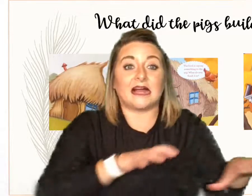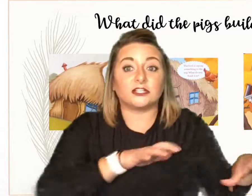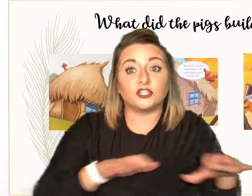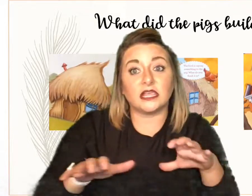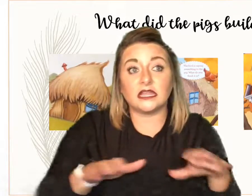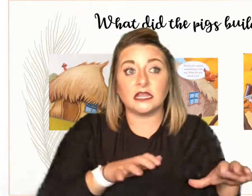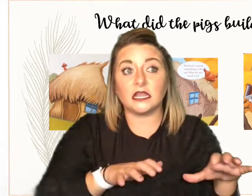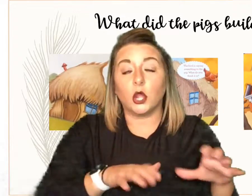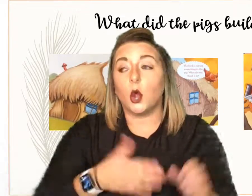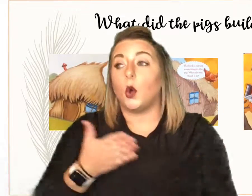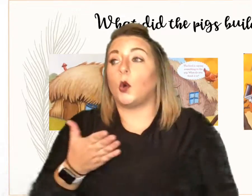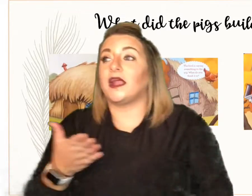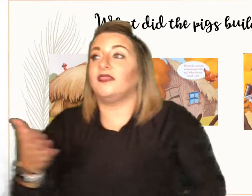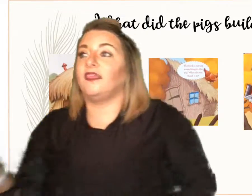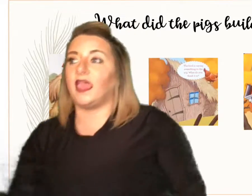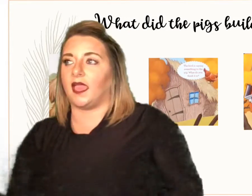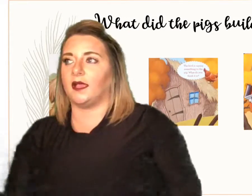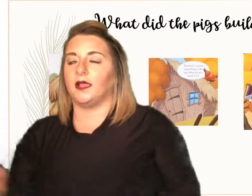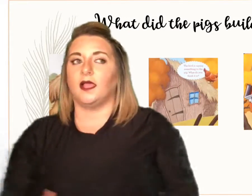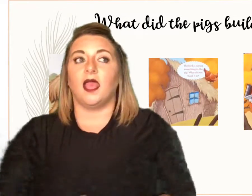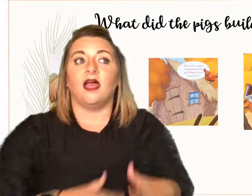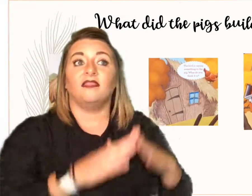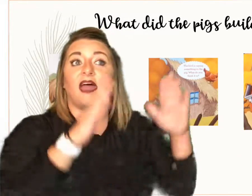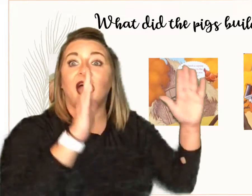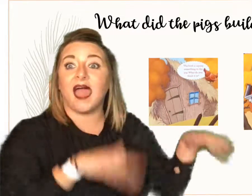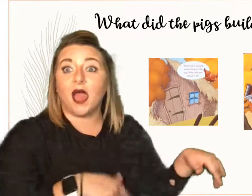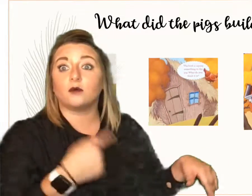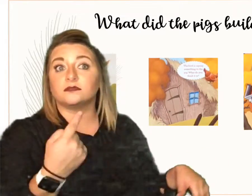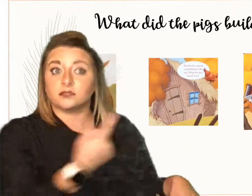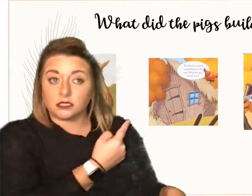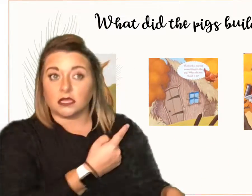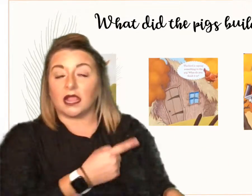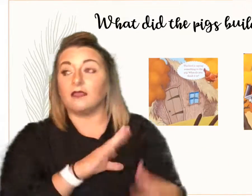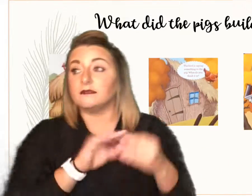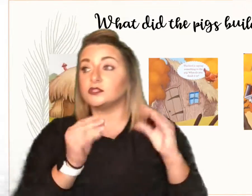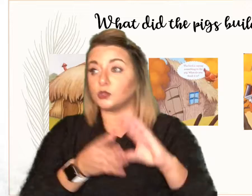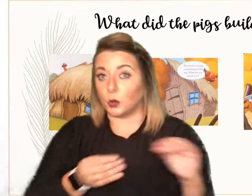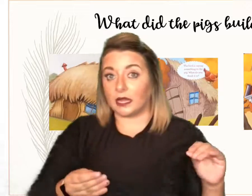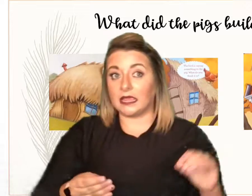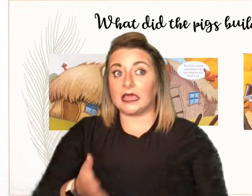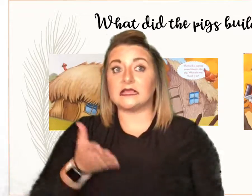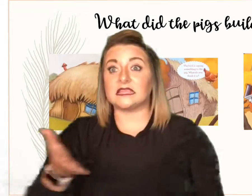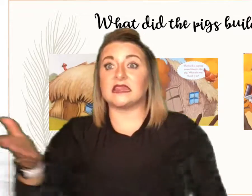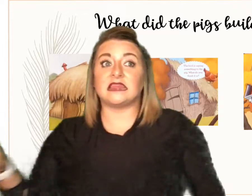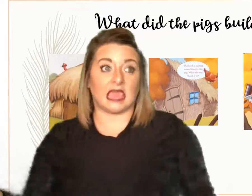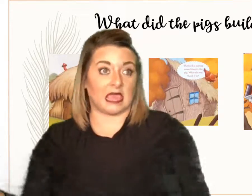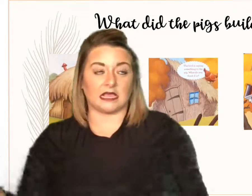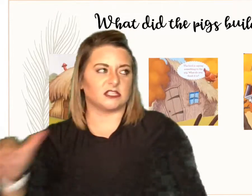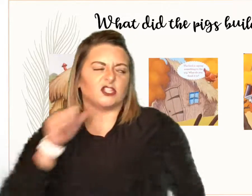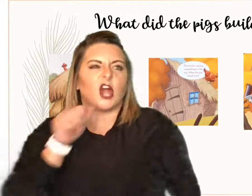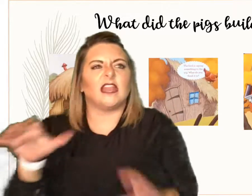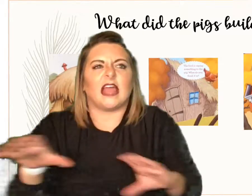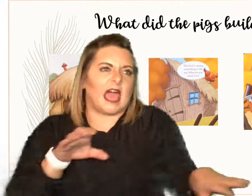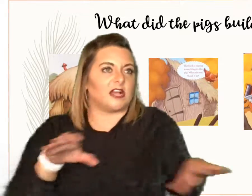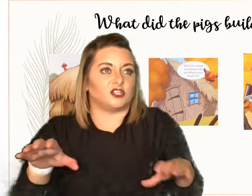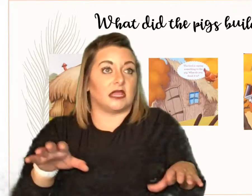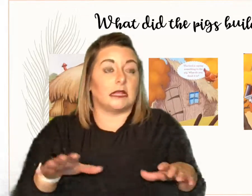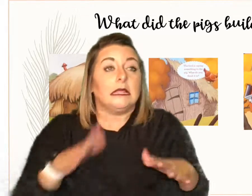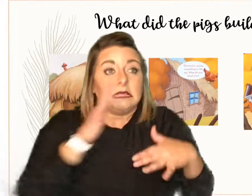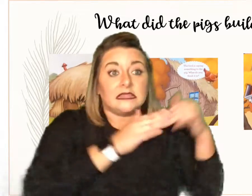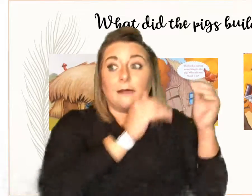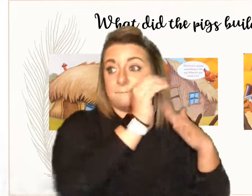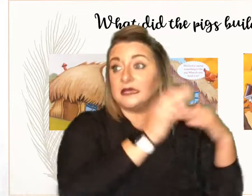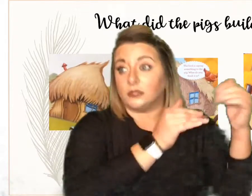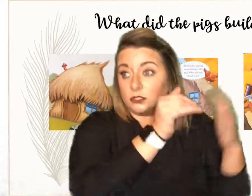an action or a thing. The house in the story is a thing. It's not an